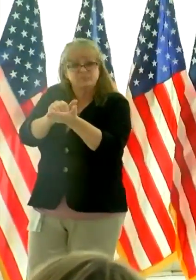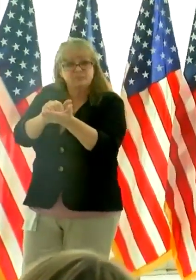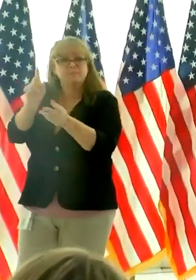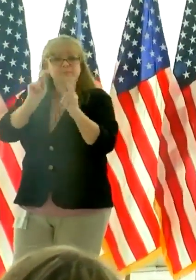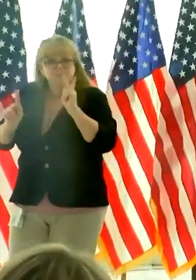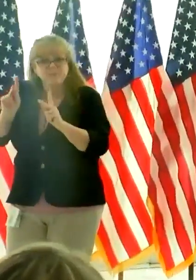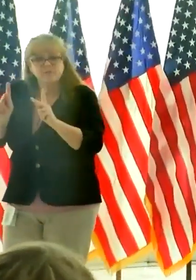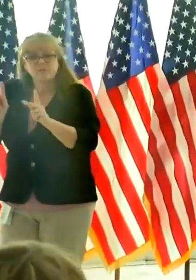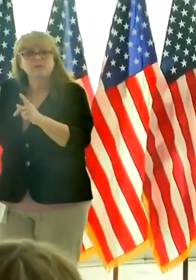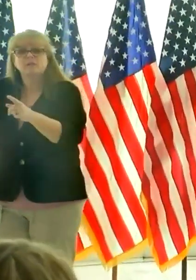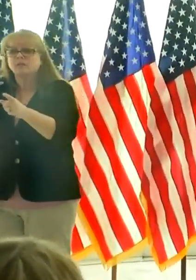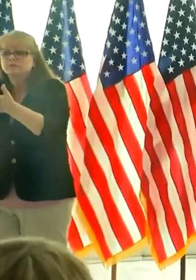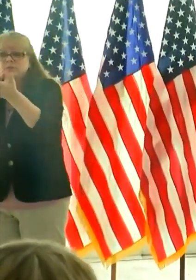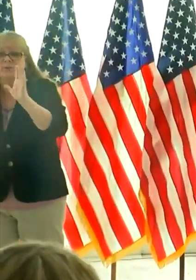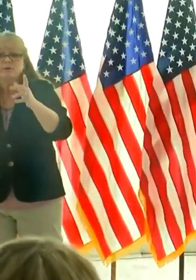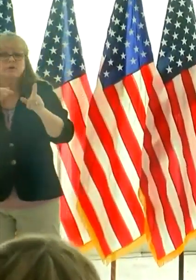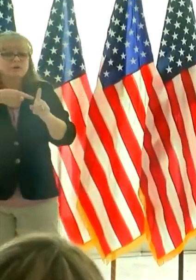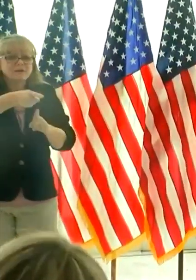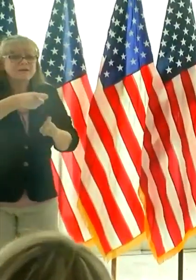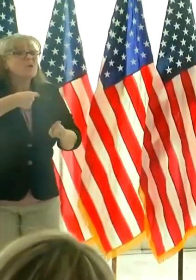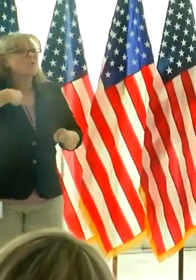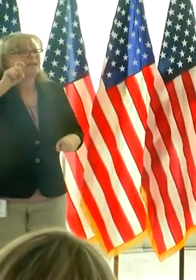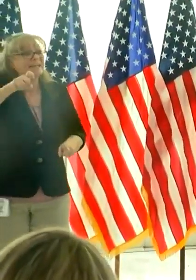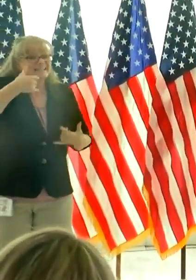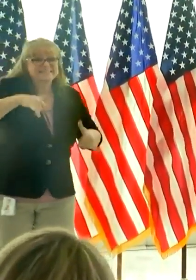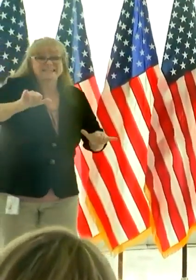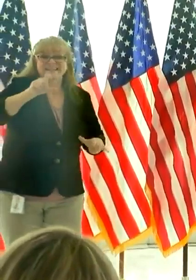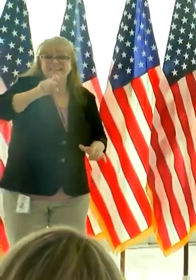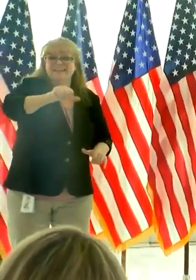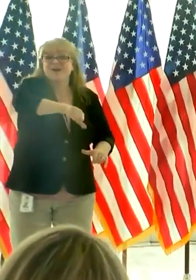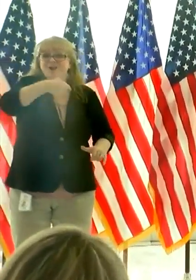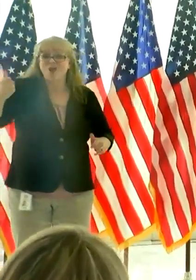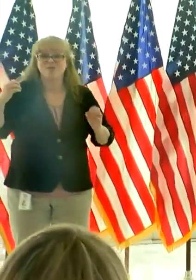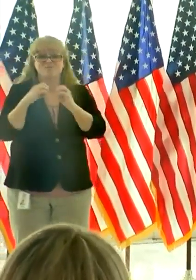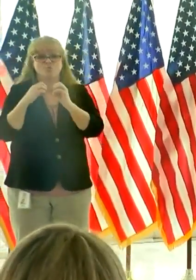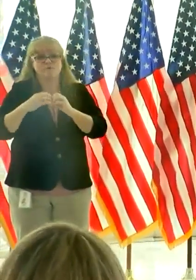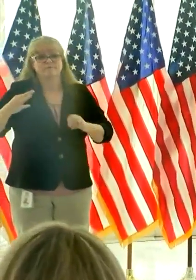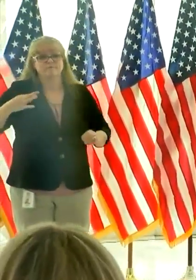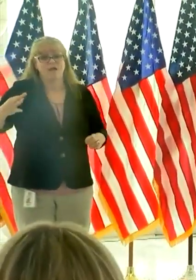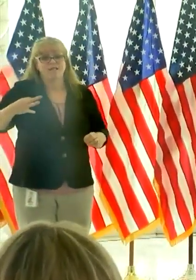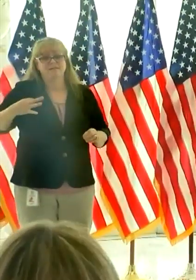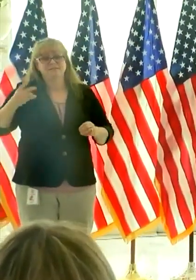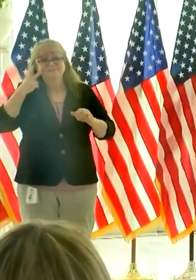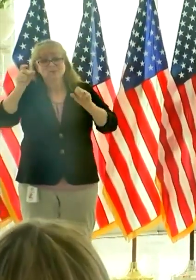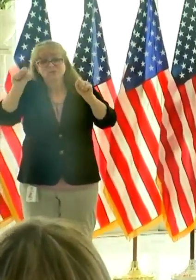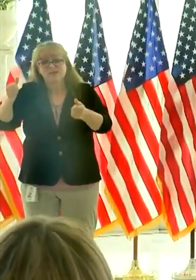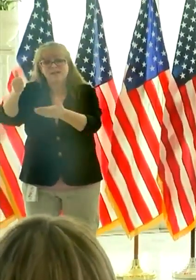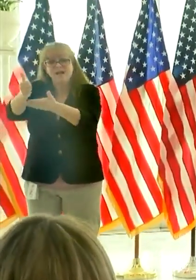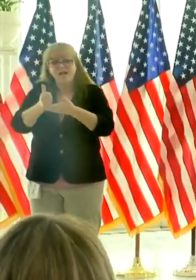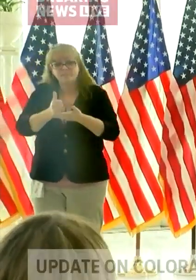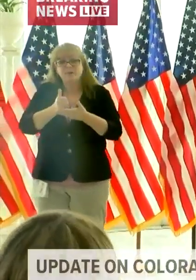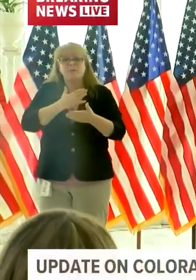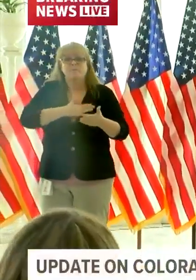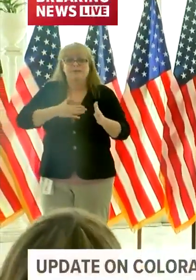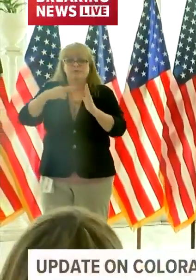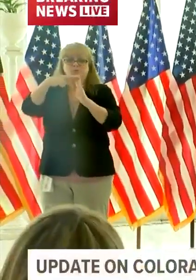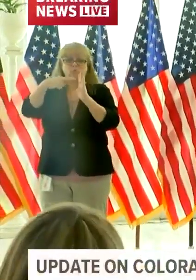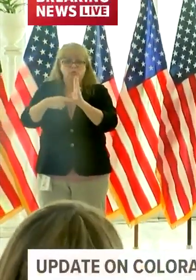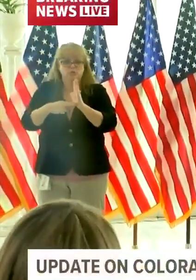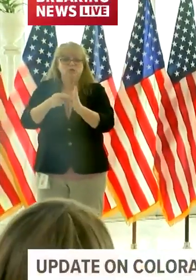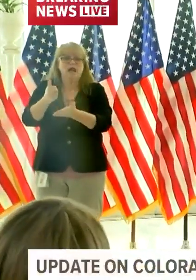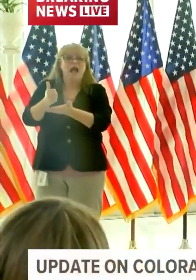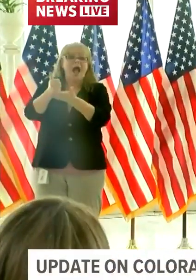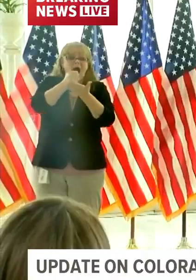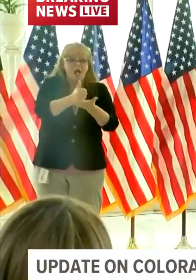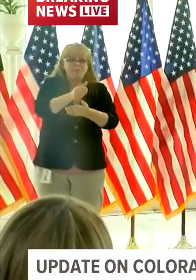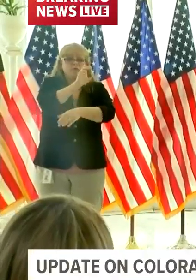areas. Your services may or may not be called upon, but if you have the ability to help, the time to help, please sign up to do so at helpcoloradonow.org. And if